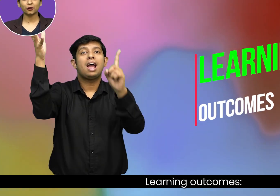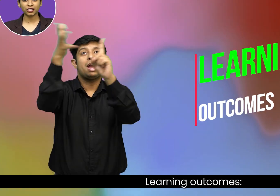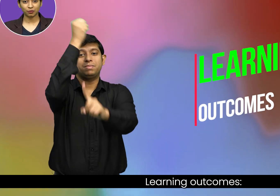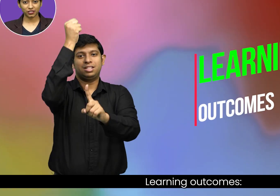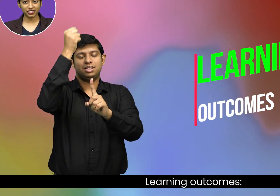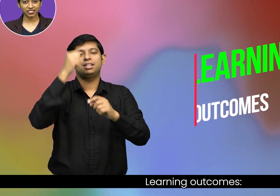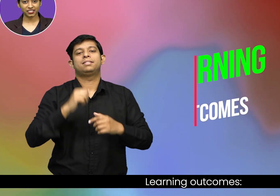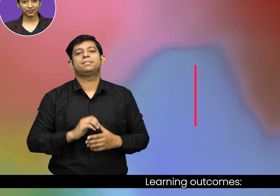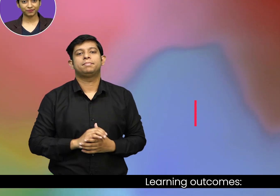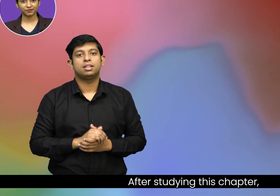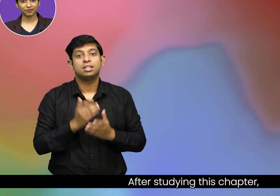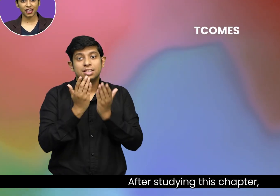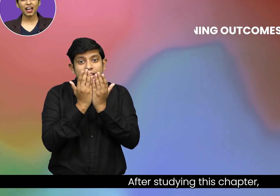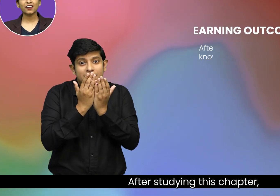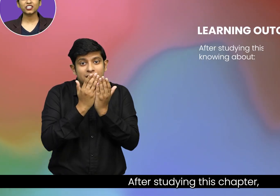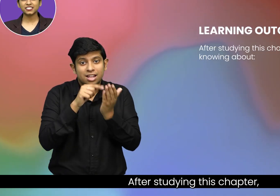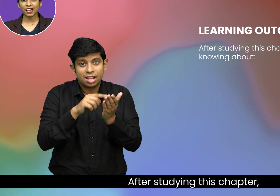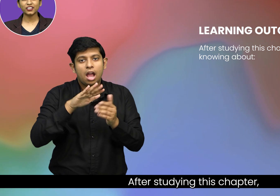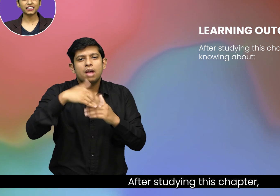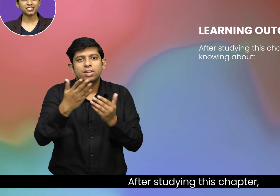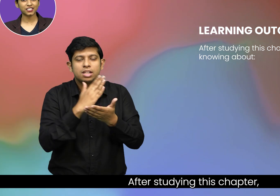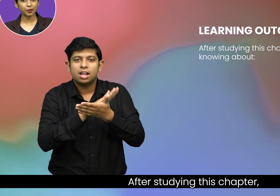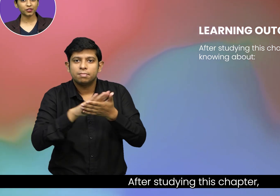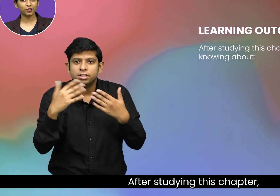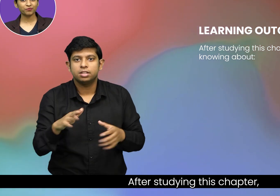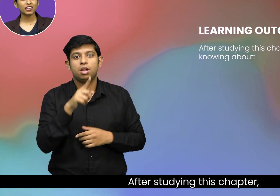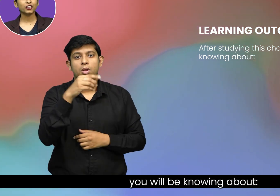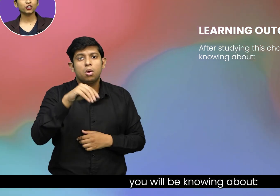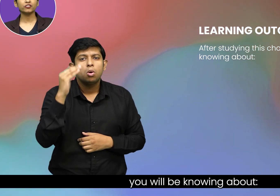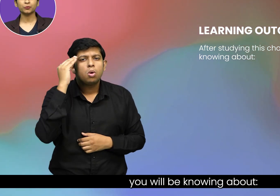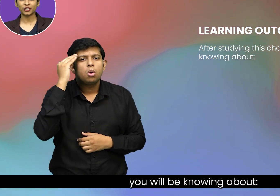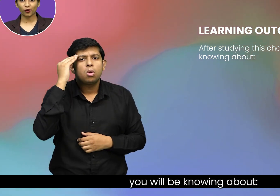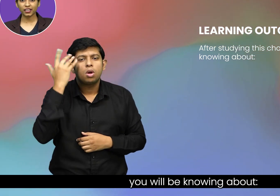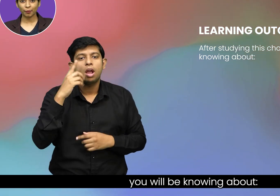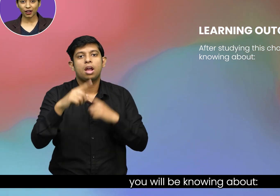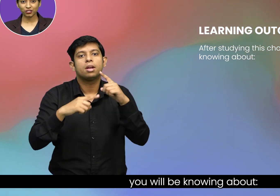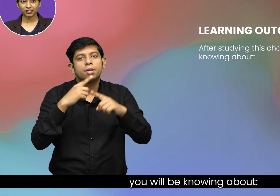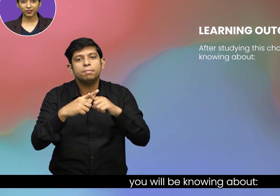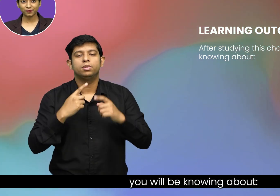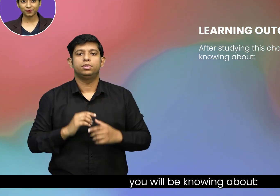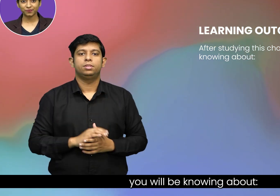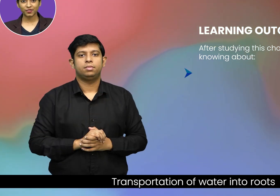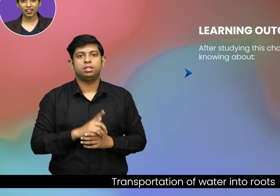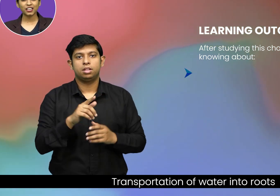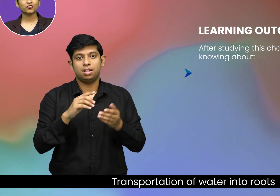Learning outcomes. After studying this chapter, you will be knowing about